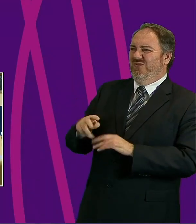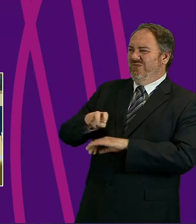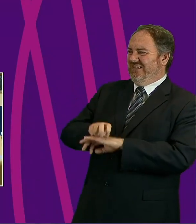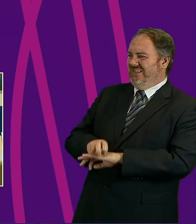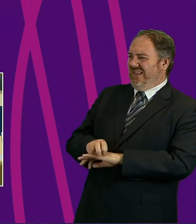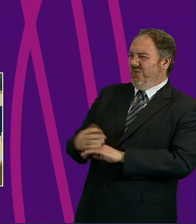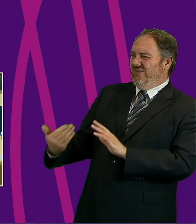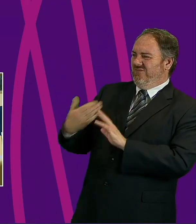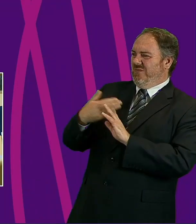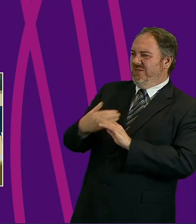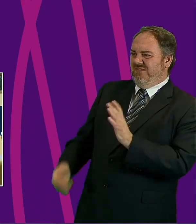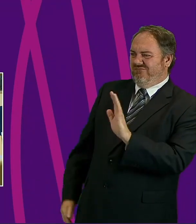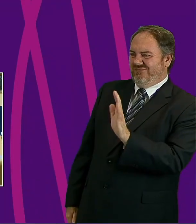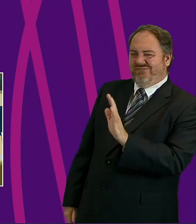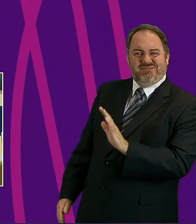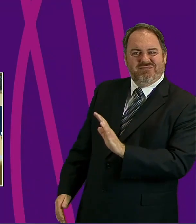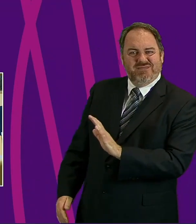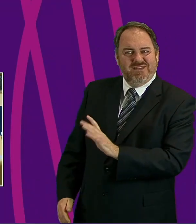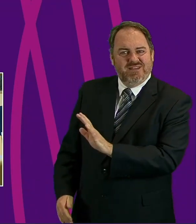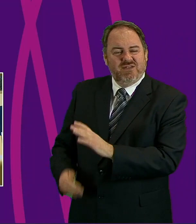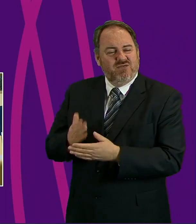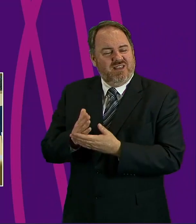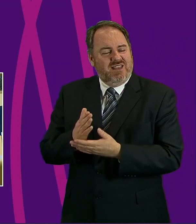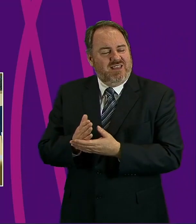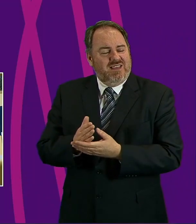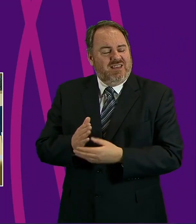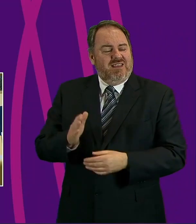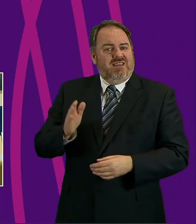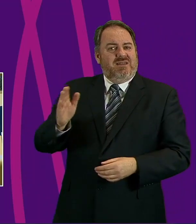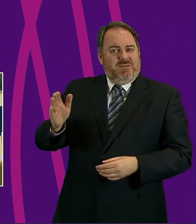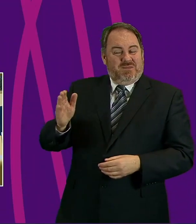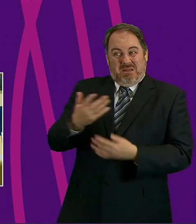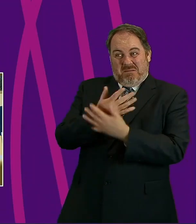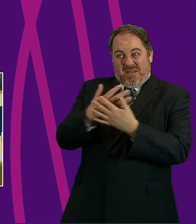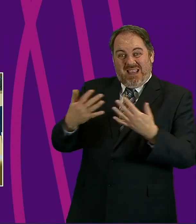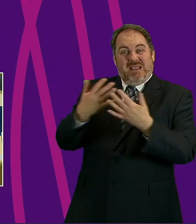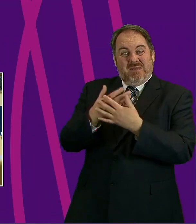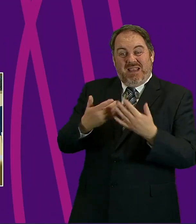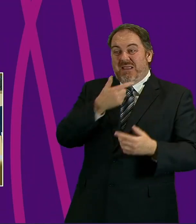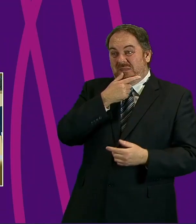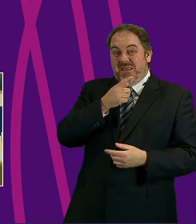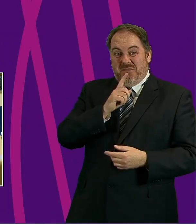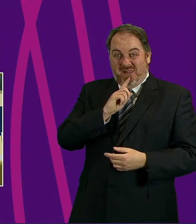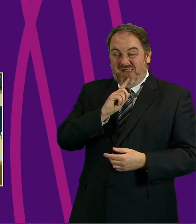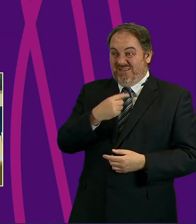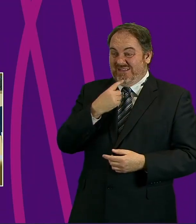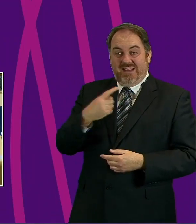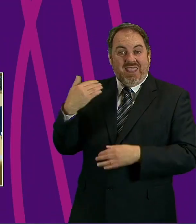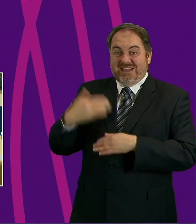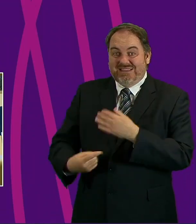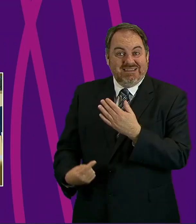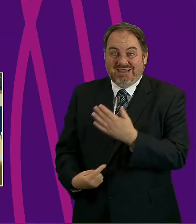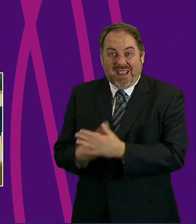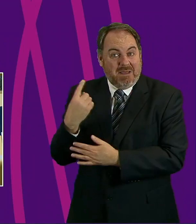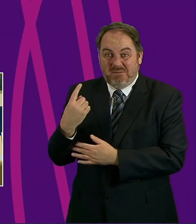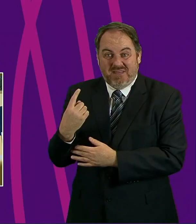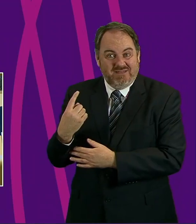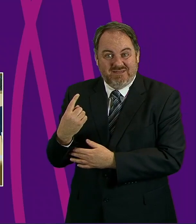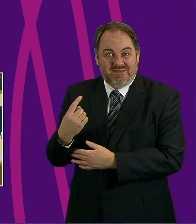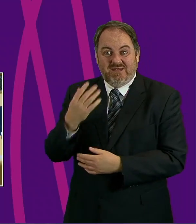it's perfectly clear from the litany of organisations who were at that conference that it absolutely did not happen, whatever the First